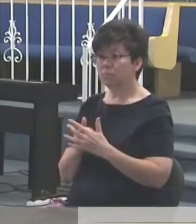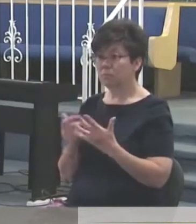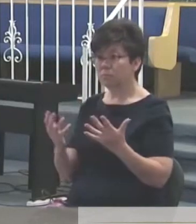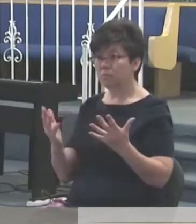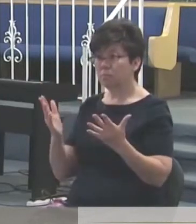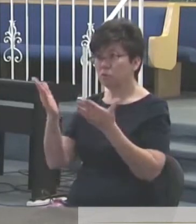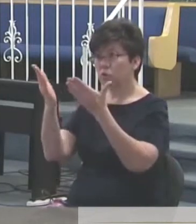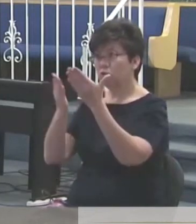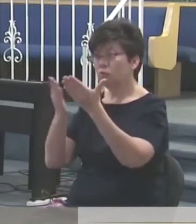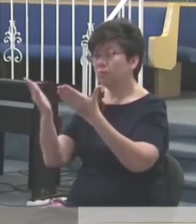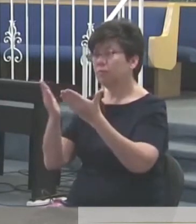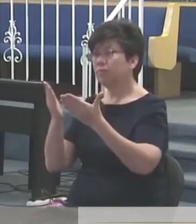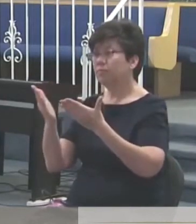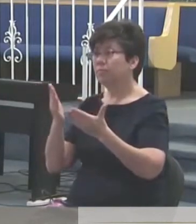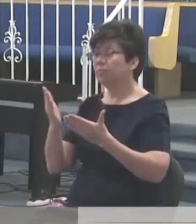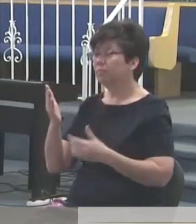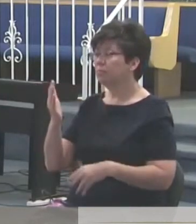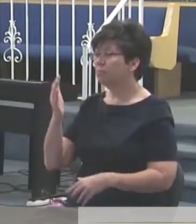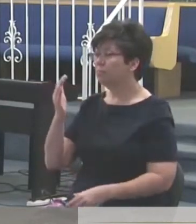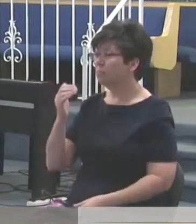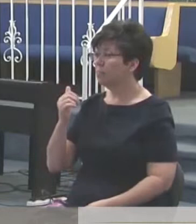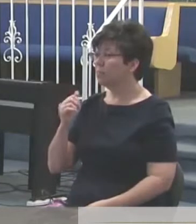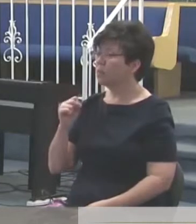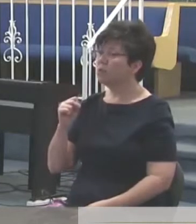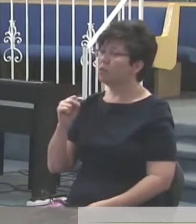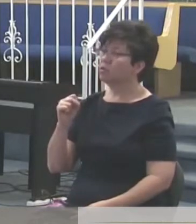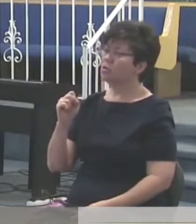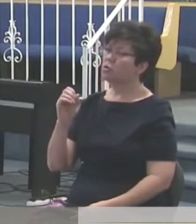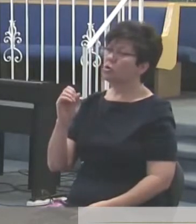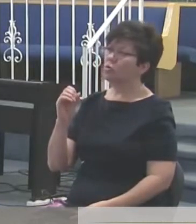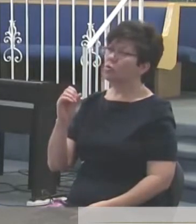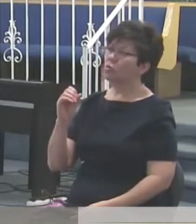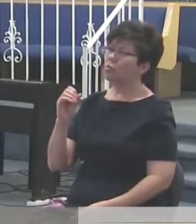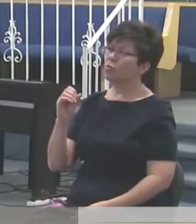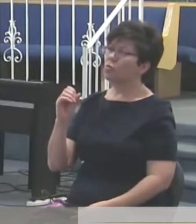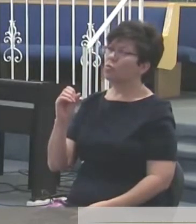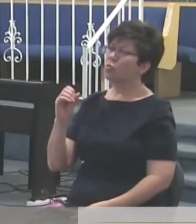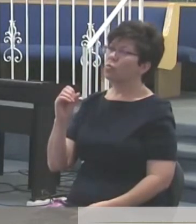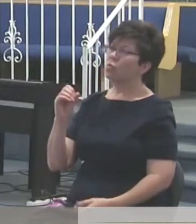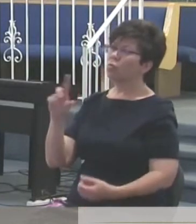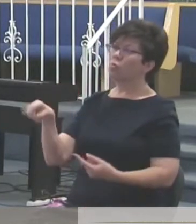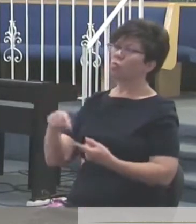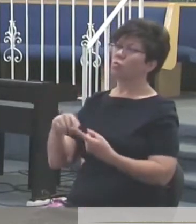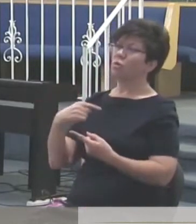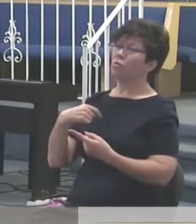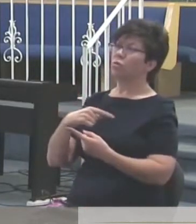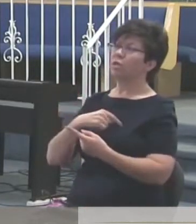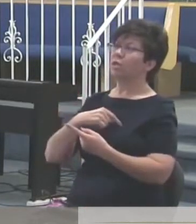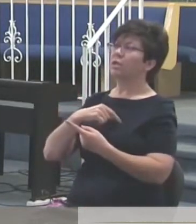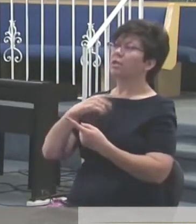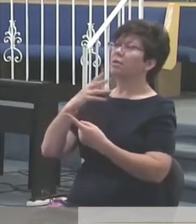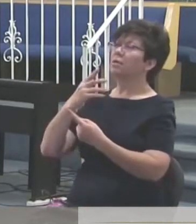shalt thou serve. And so when we come to him